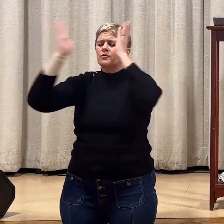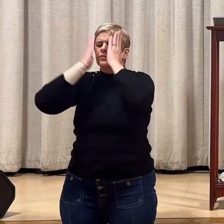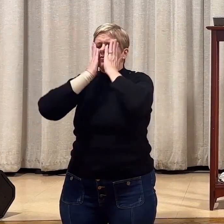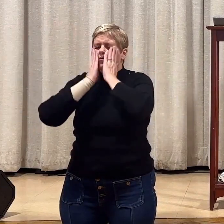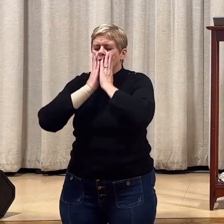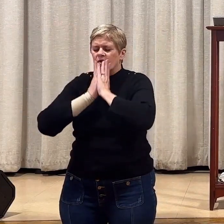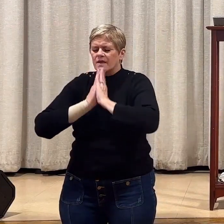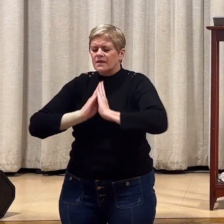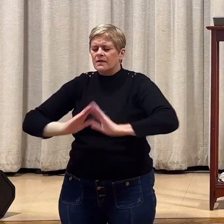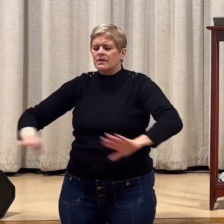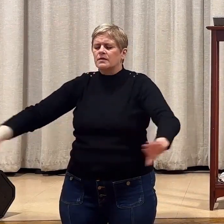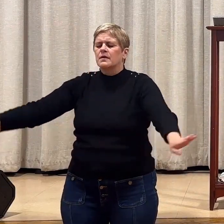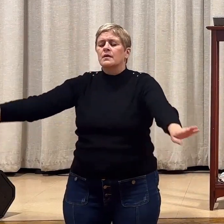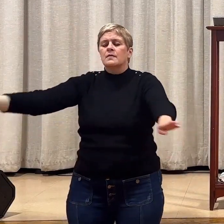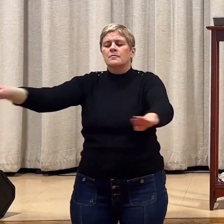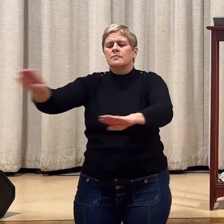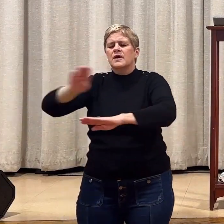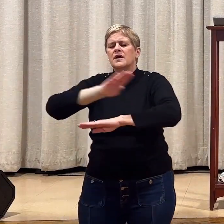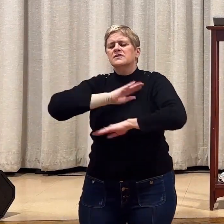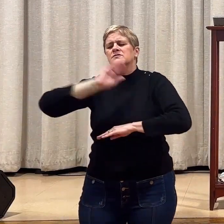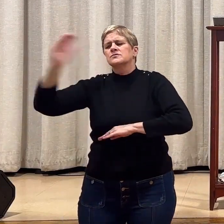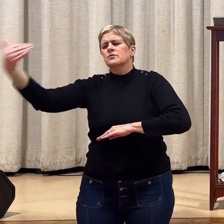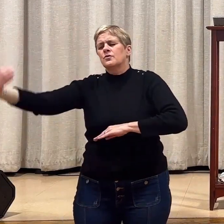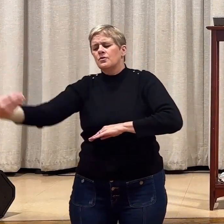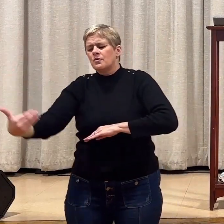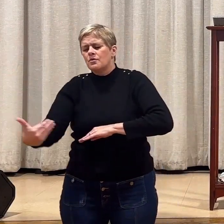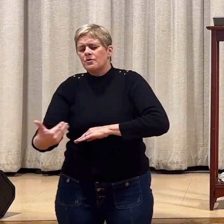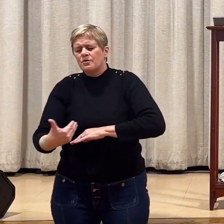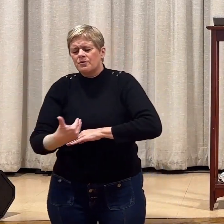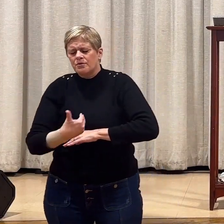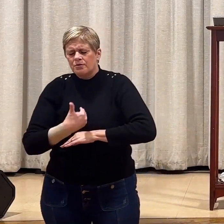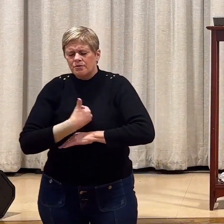well with my